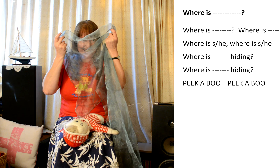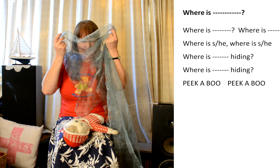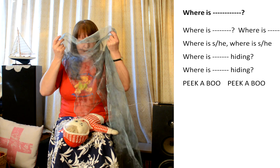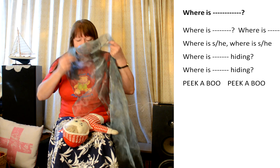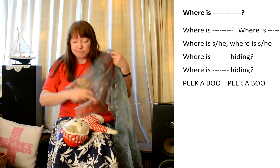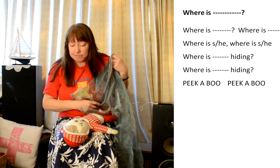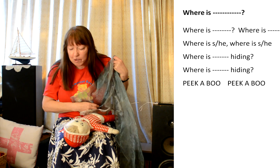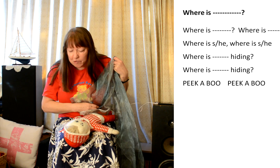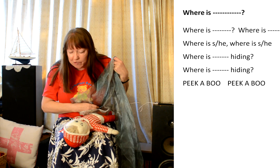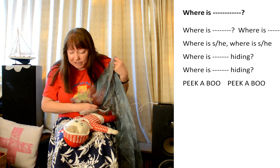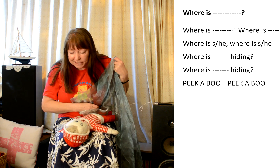Peek-a-boo!